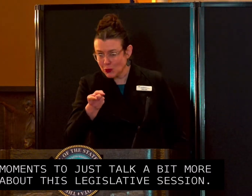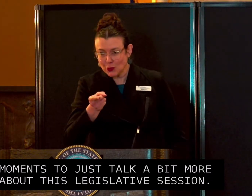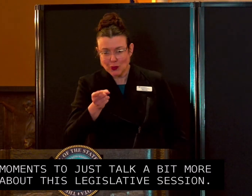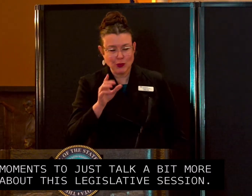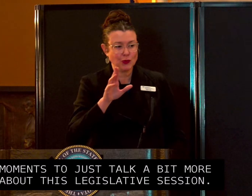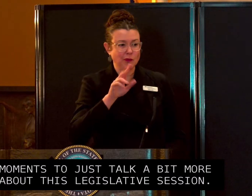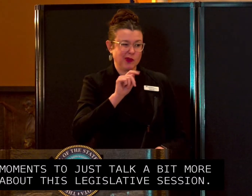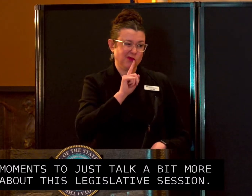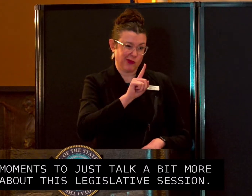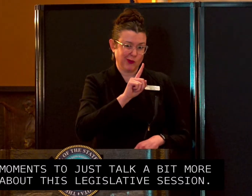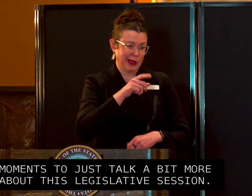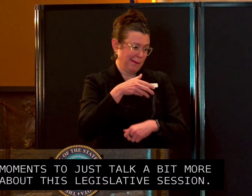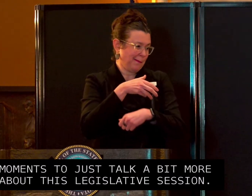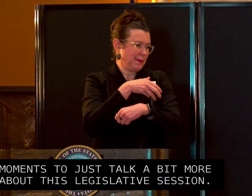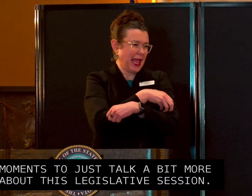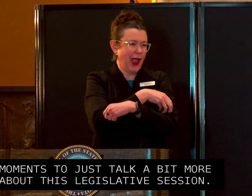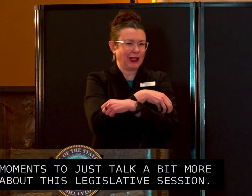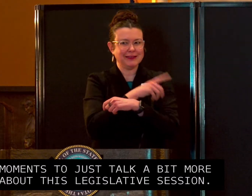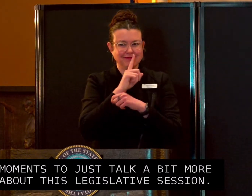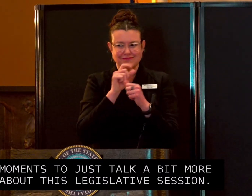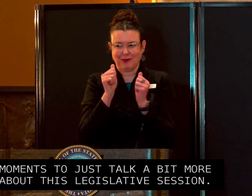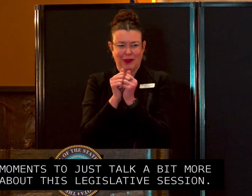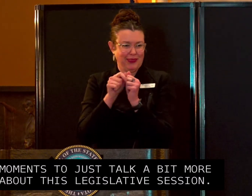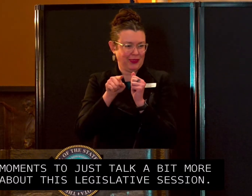While I am here frequently,